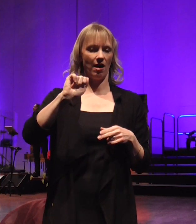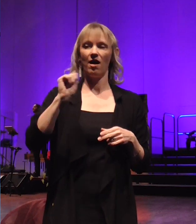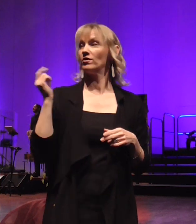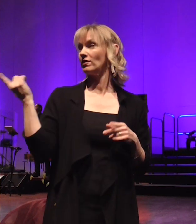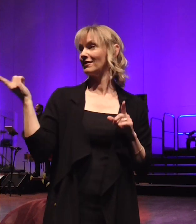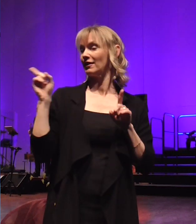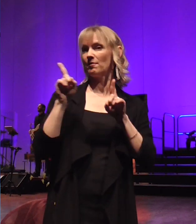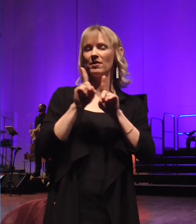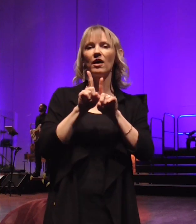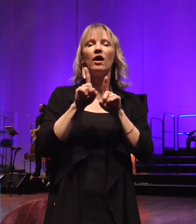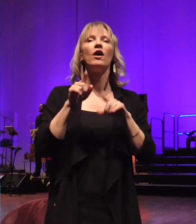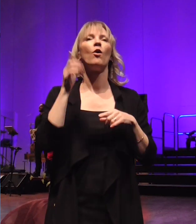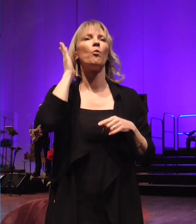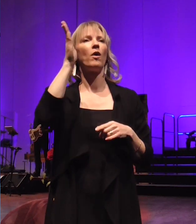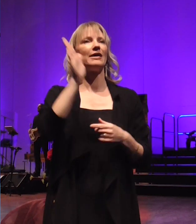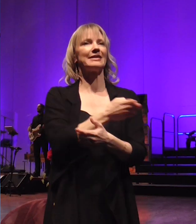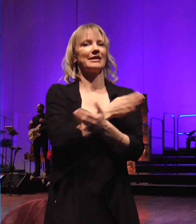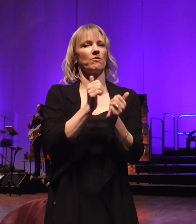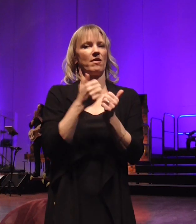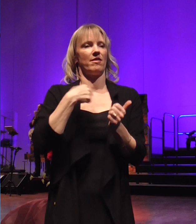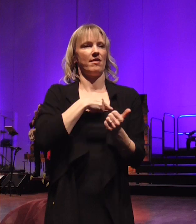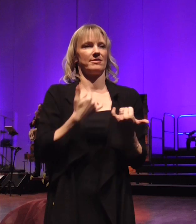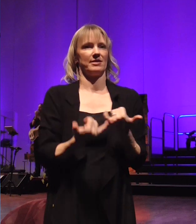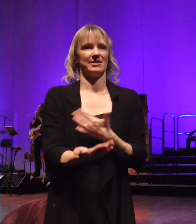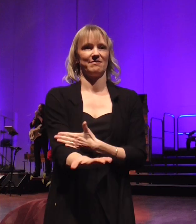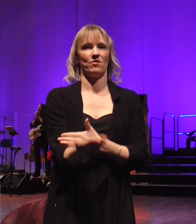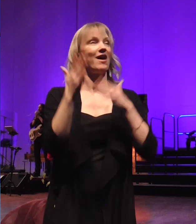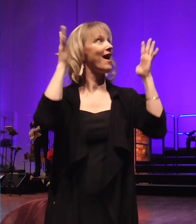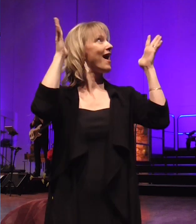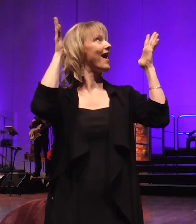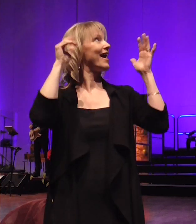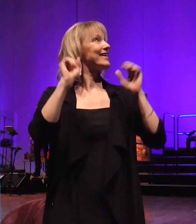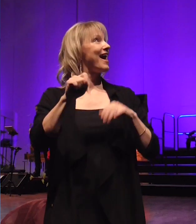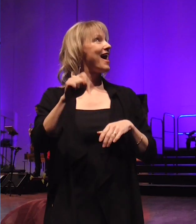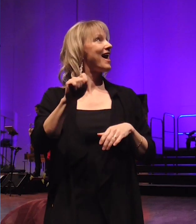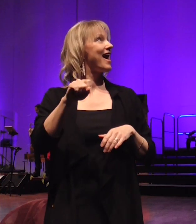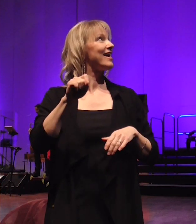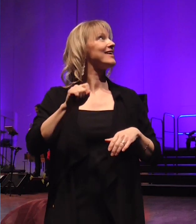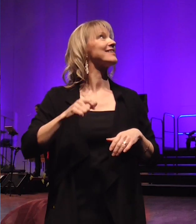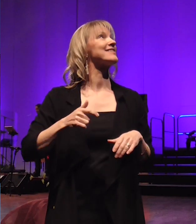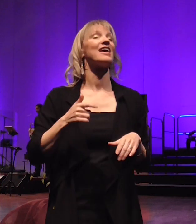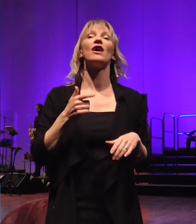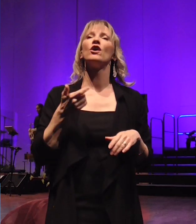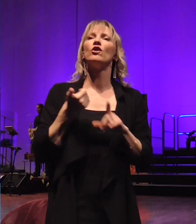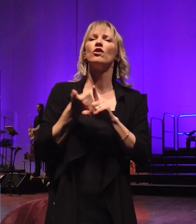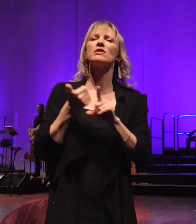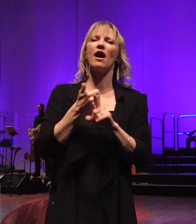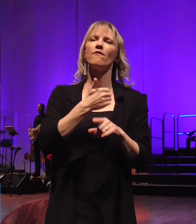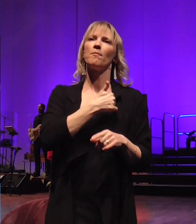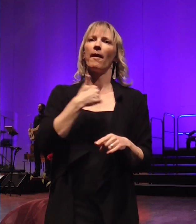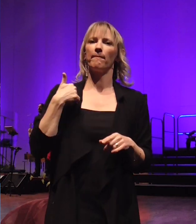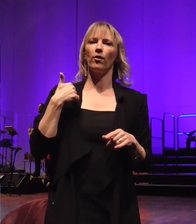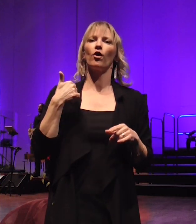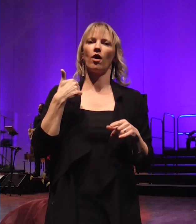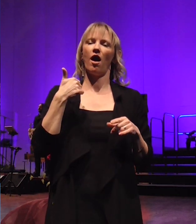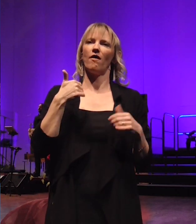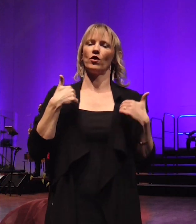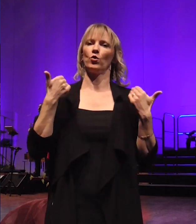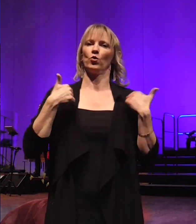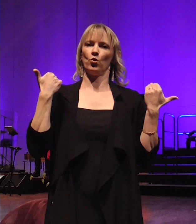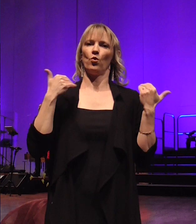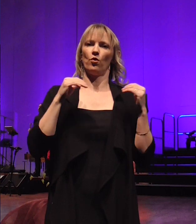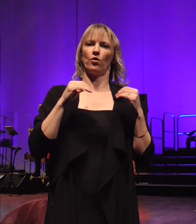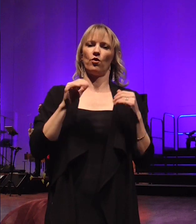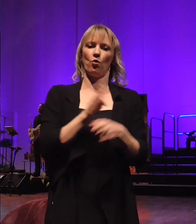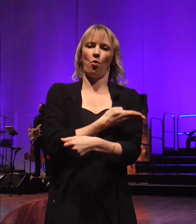right now. Lokana is going to be singing with us this morning. Yes, I am. Lokana was a member of the youth choir about 10, 11